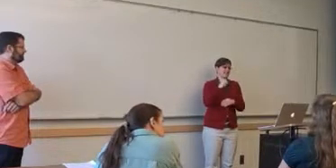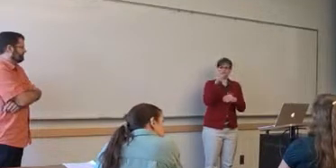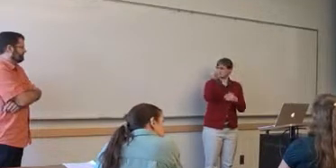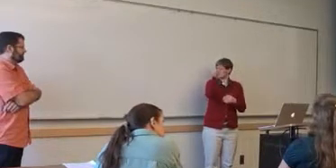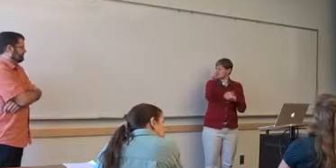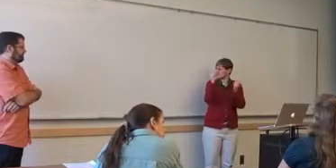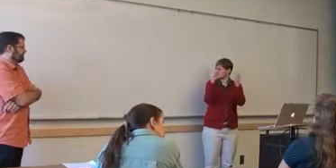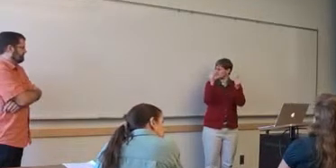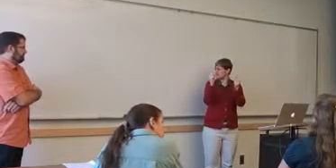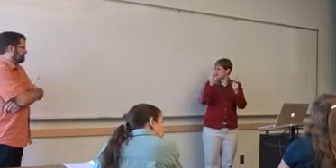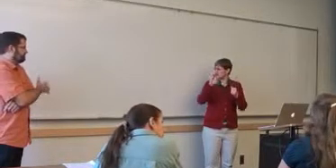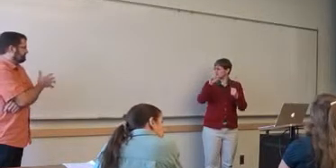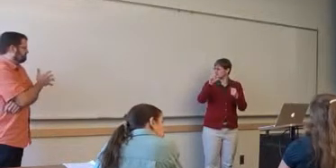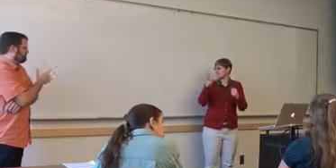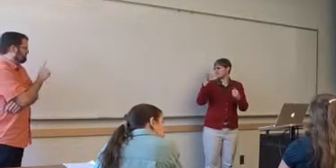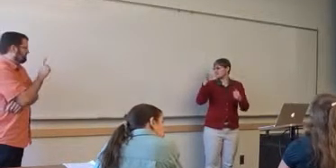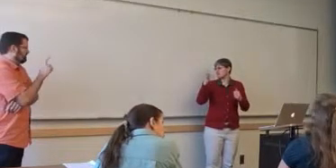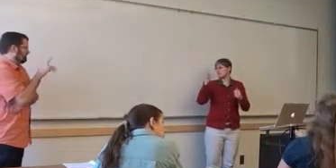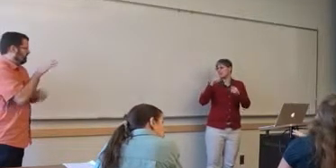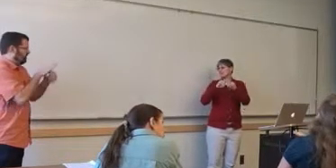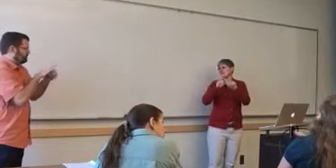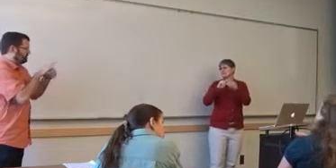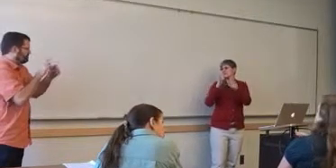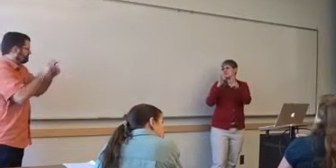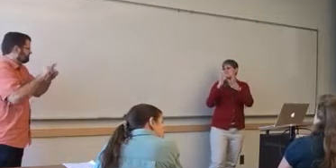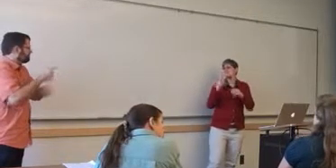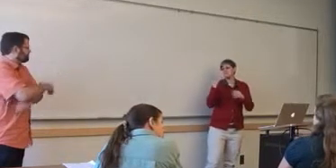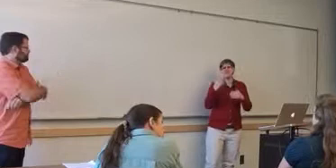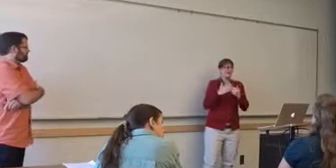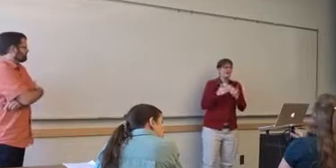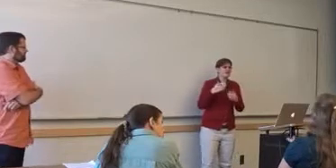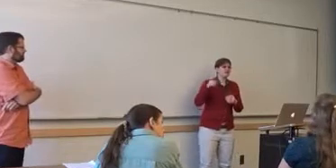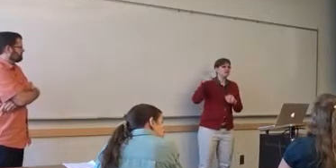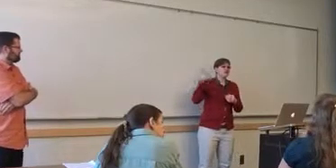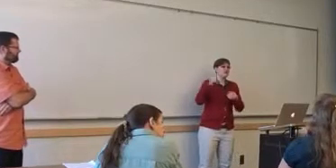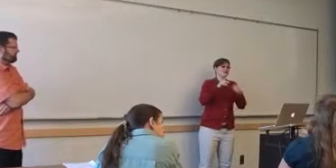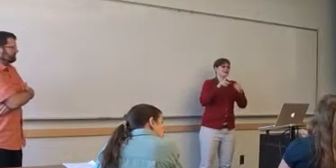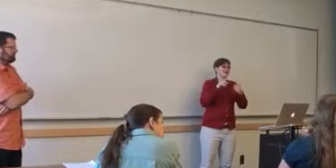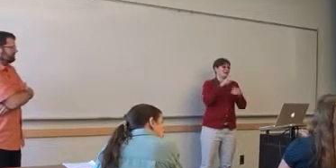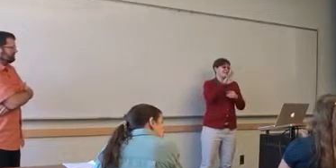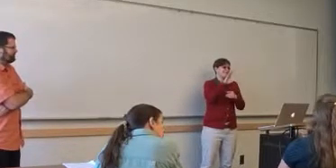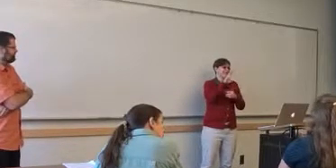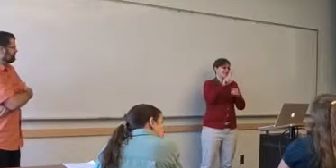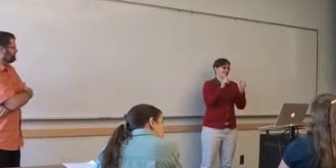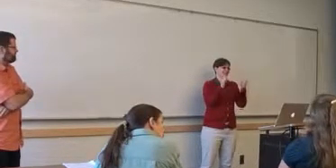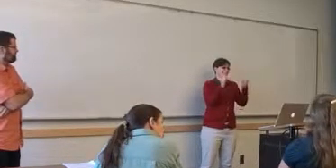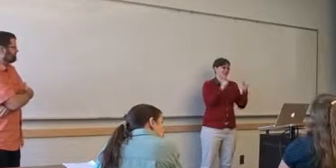England and Scotland, and they use British Sign Language, which is different than American Sign Language.